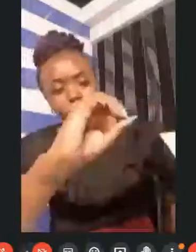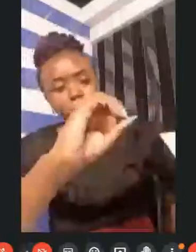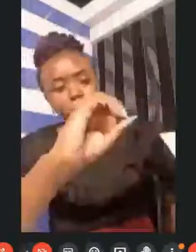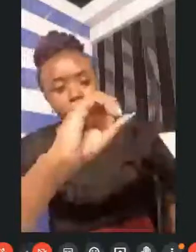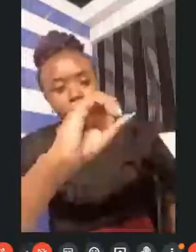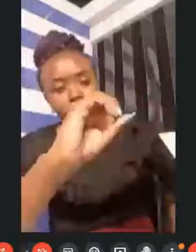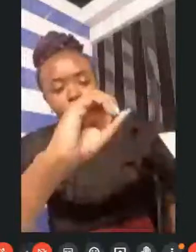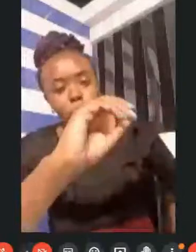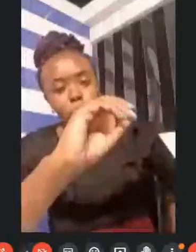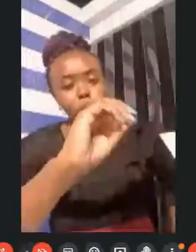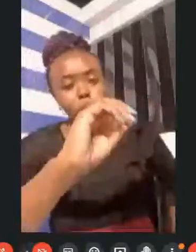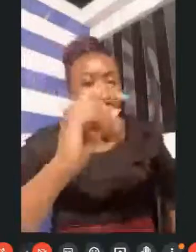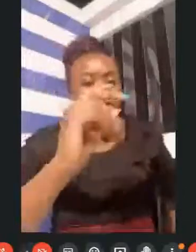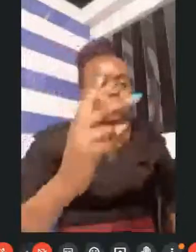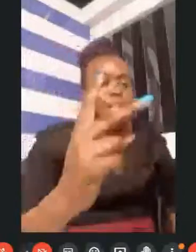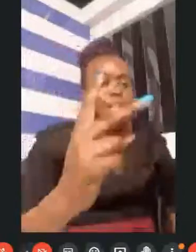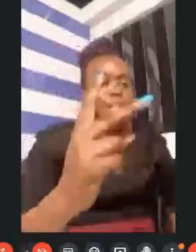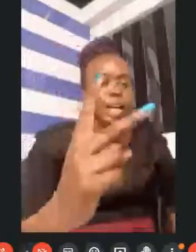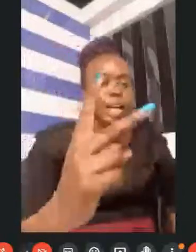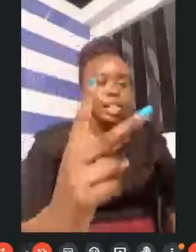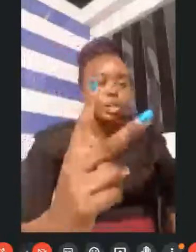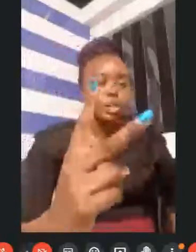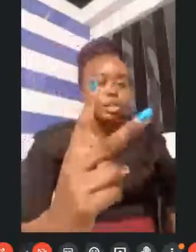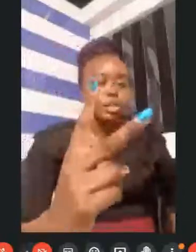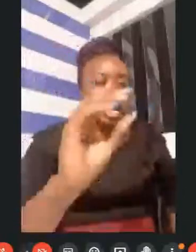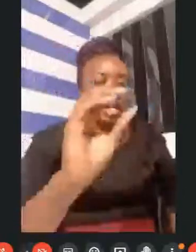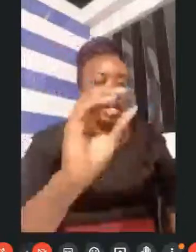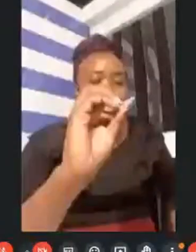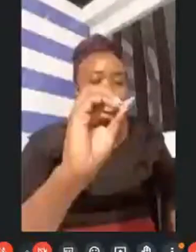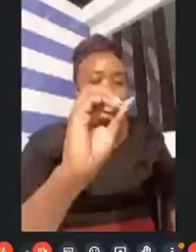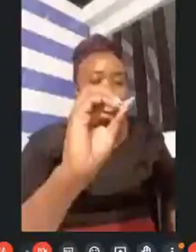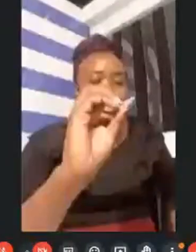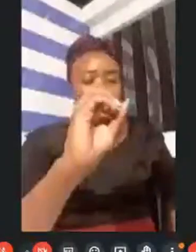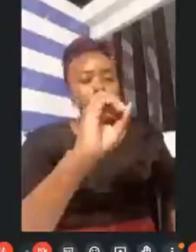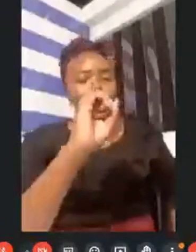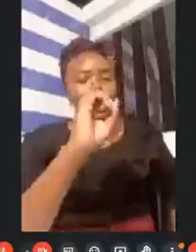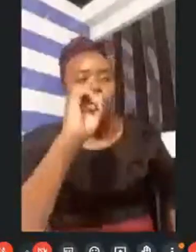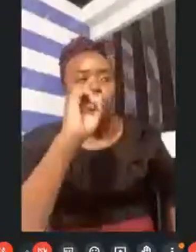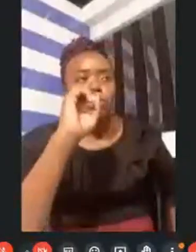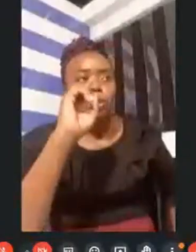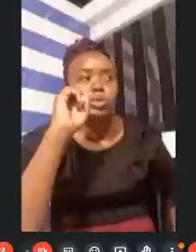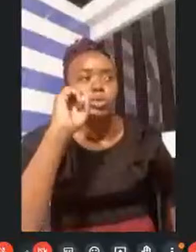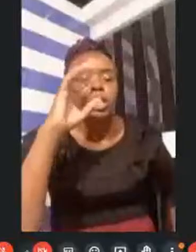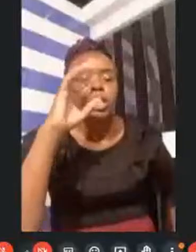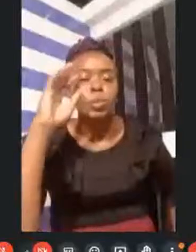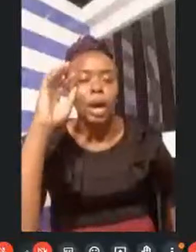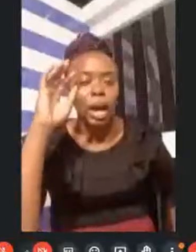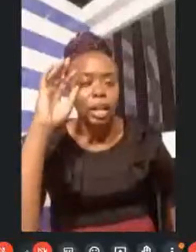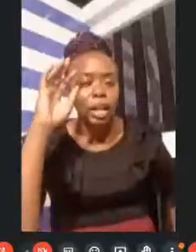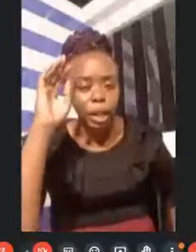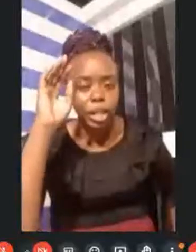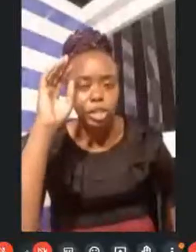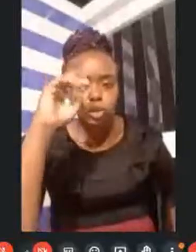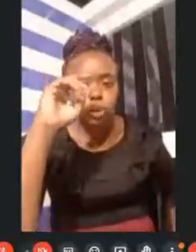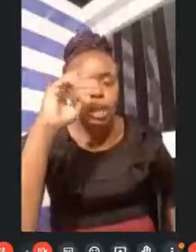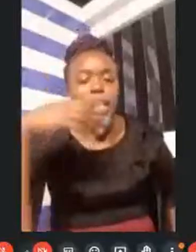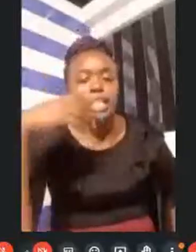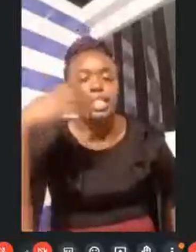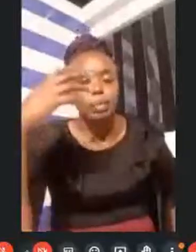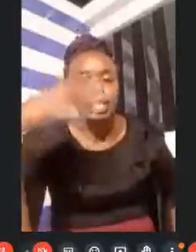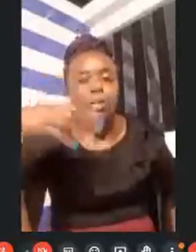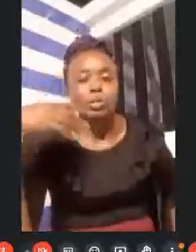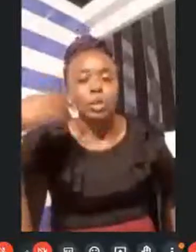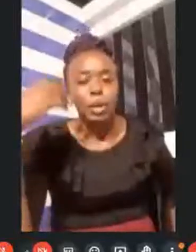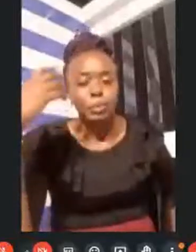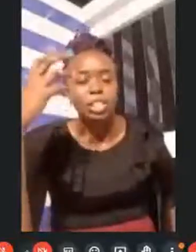as 0. Yeah, 0. So 20, we sign it as and 0. Now from 21 kwenda